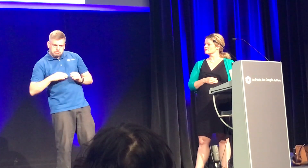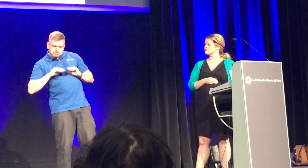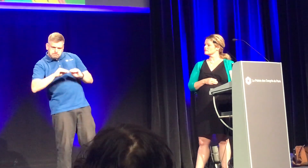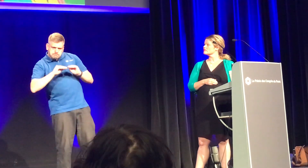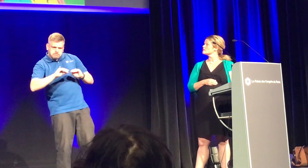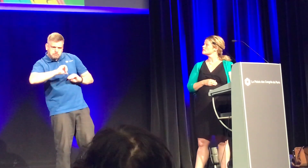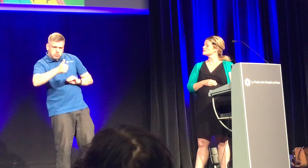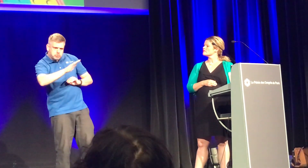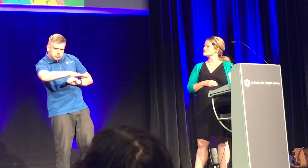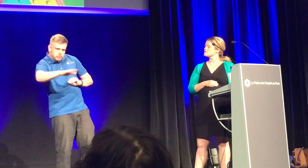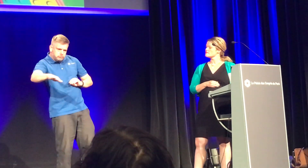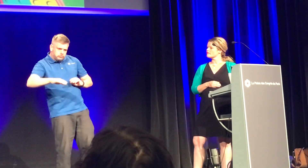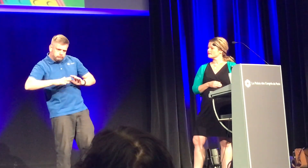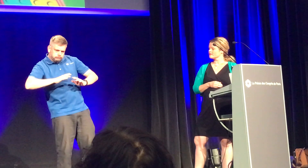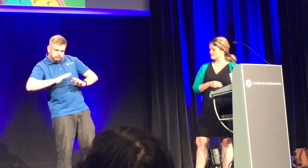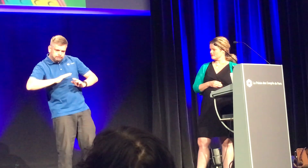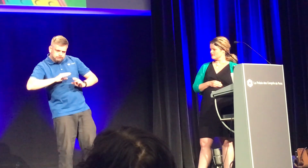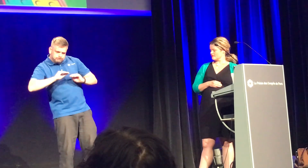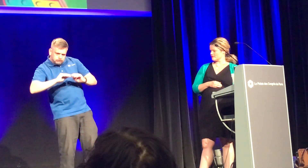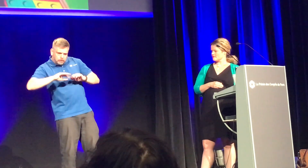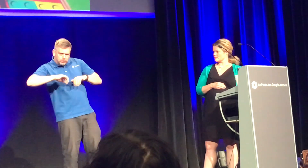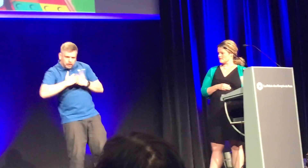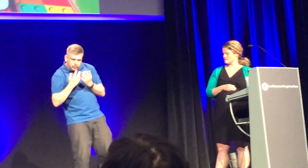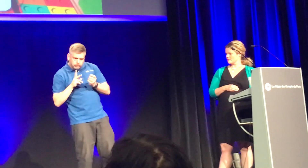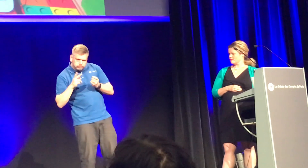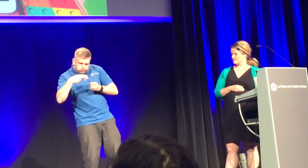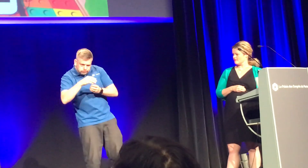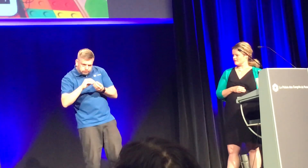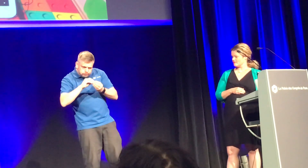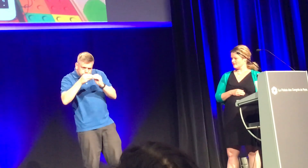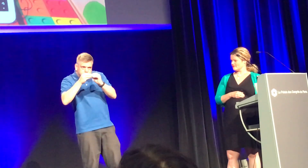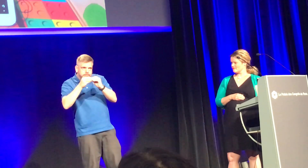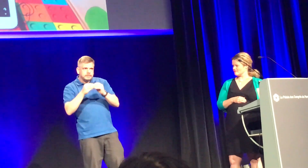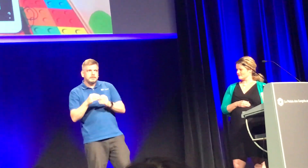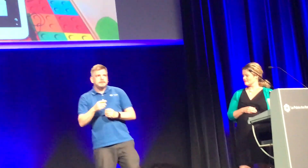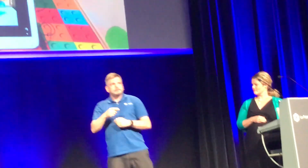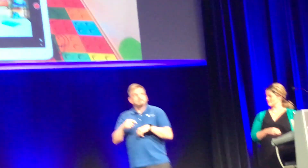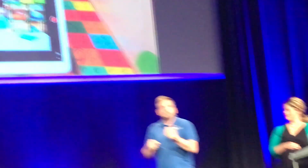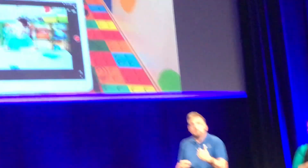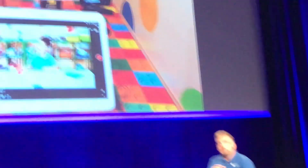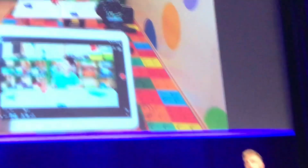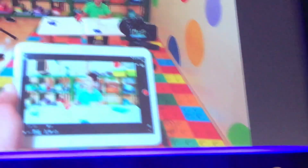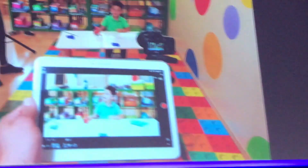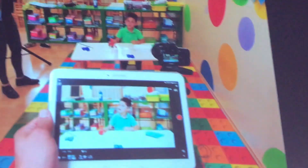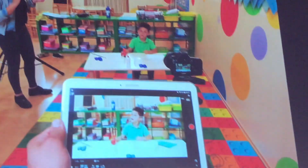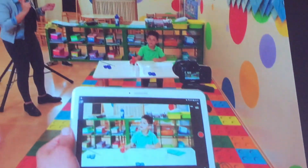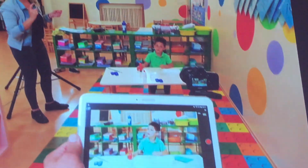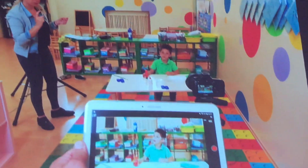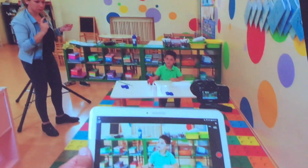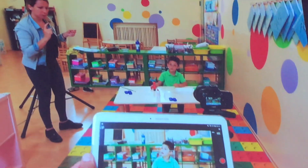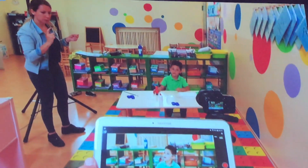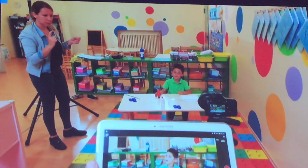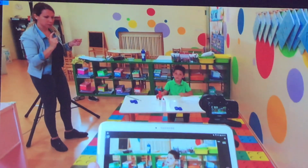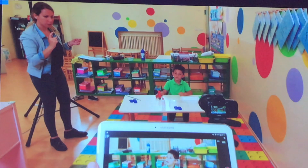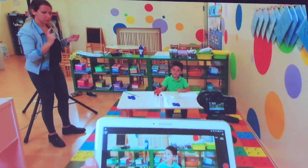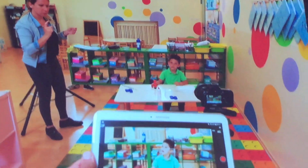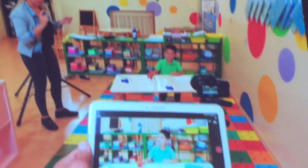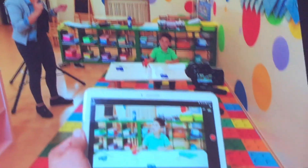for example, an Italian child can use these activities in interactions with other children,